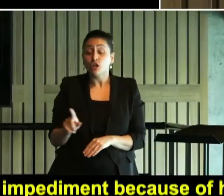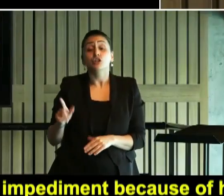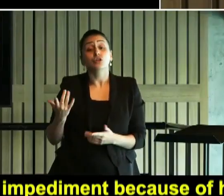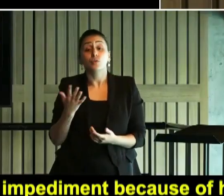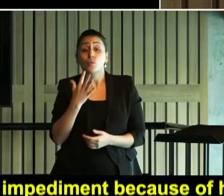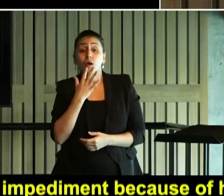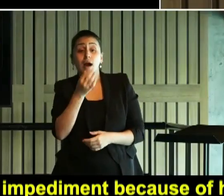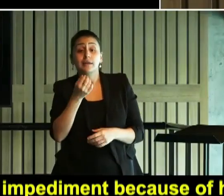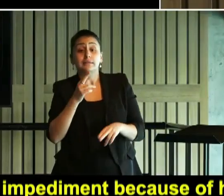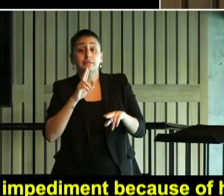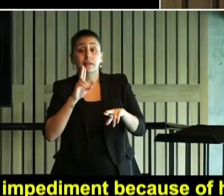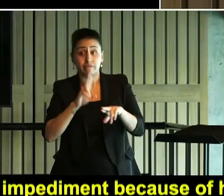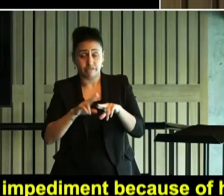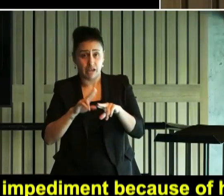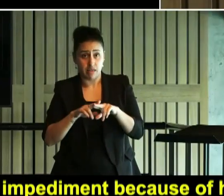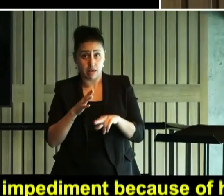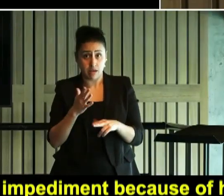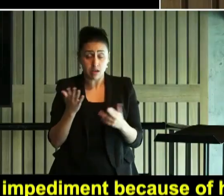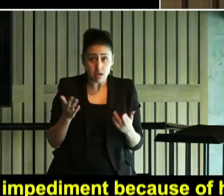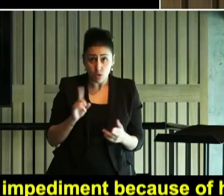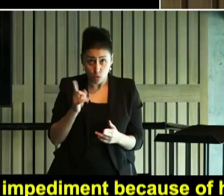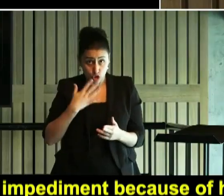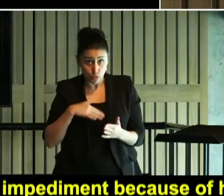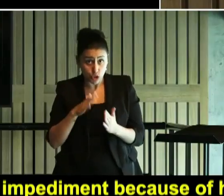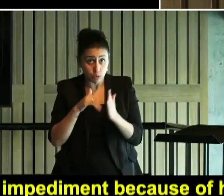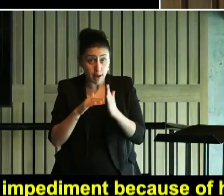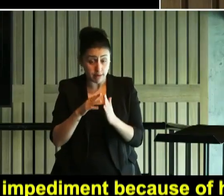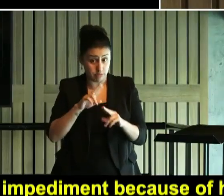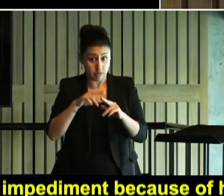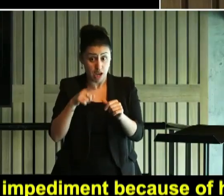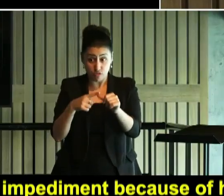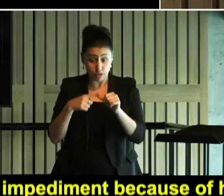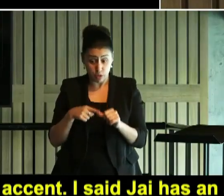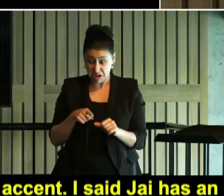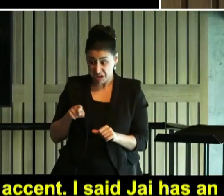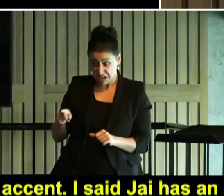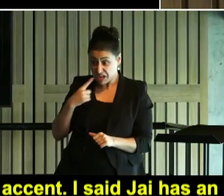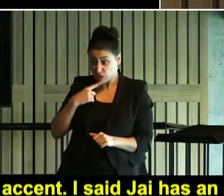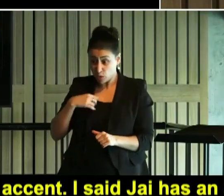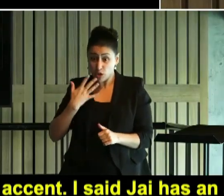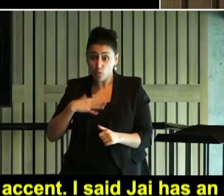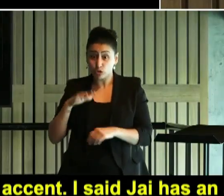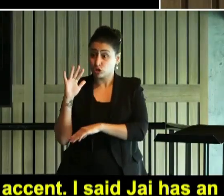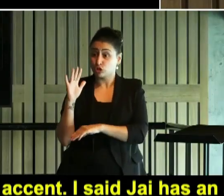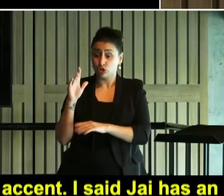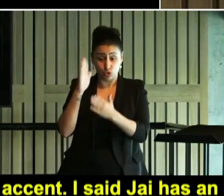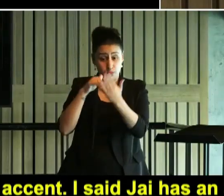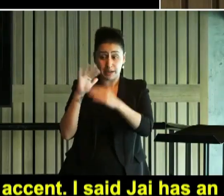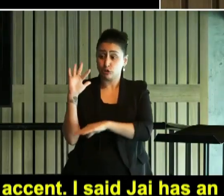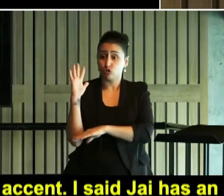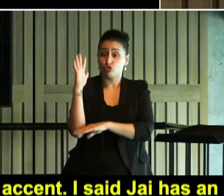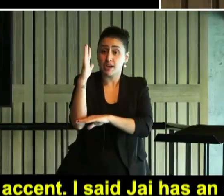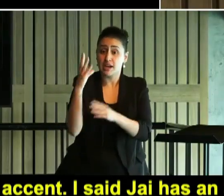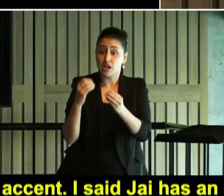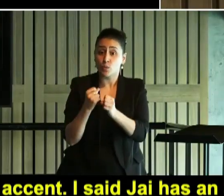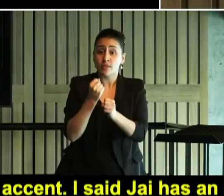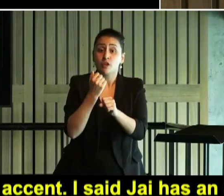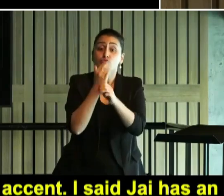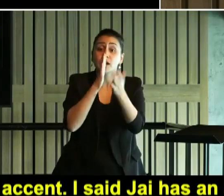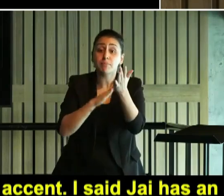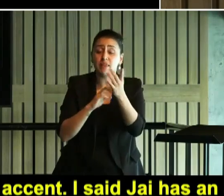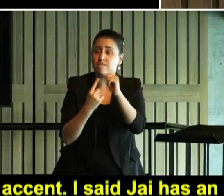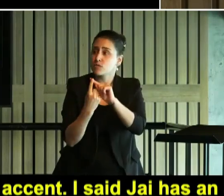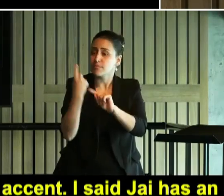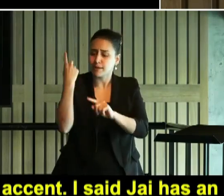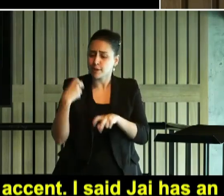dad what he wanted to paint. And his dad said, I can't believe it. He wants to paint the tree that he sat under with his grandmother when she told him stories. He said, I didn't even know he